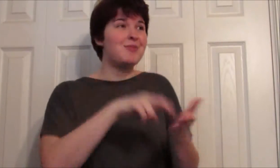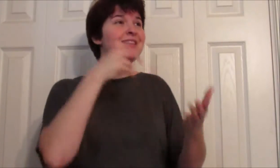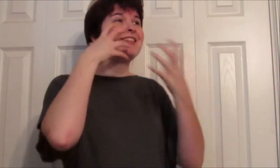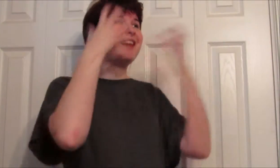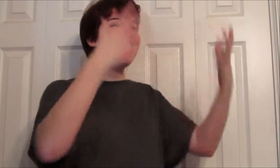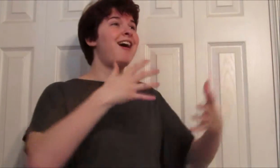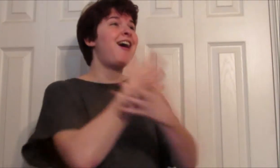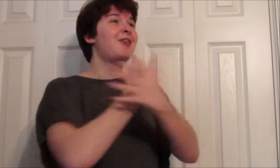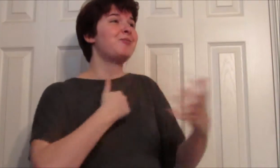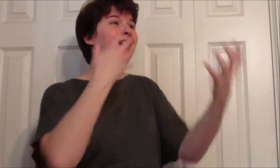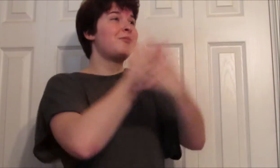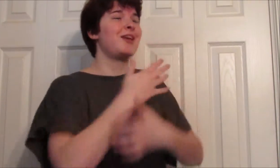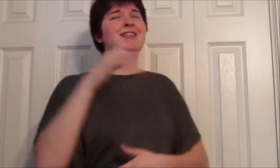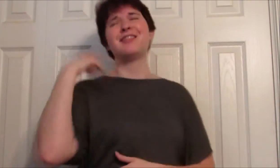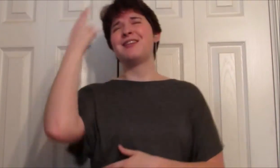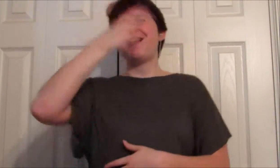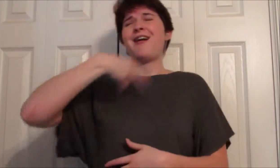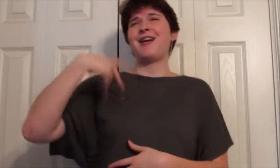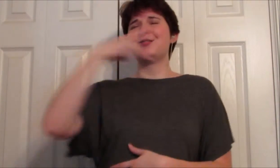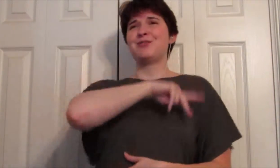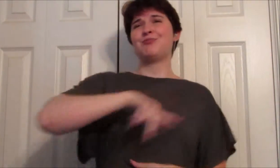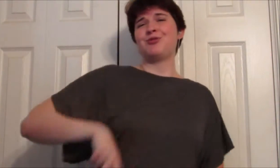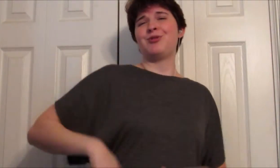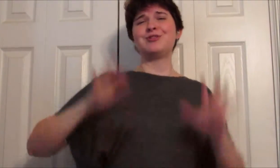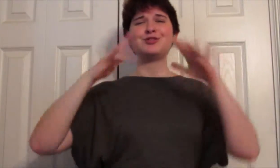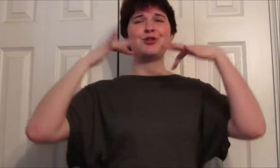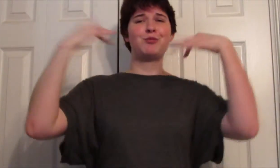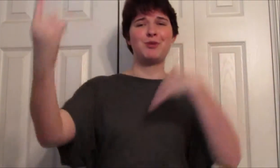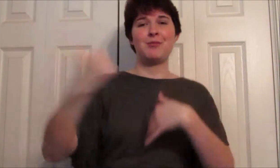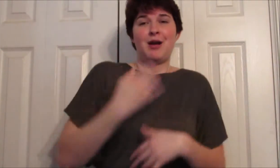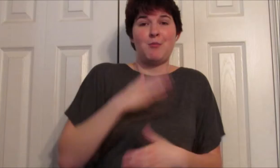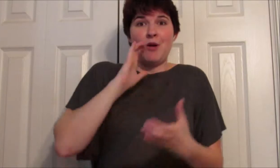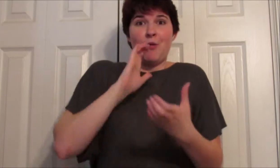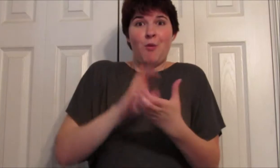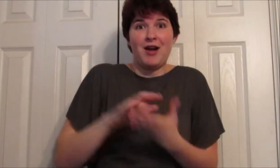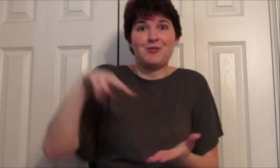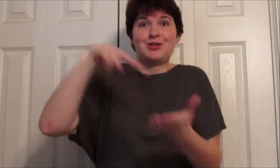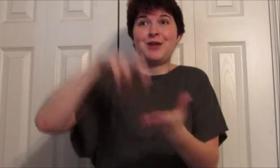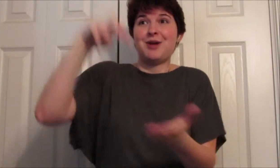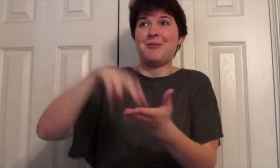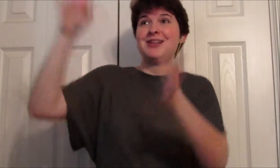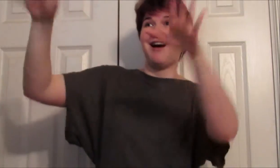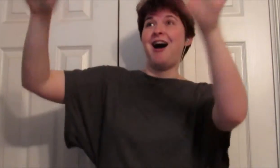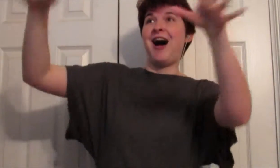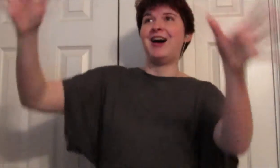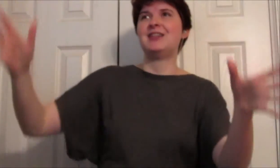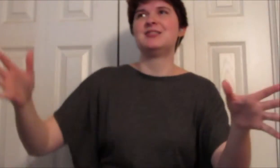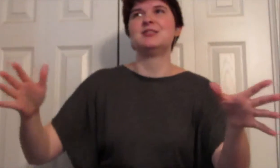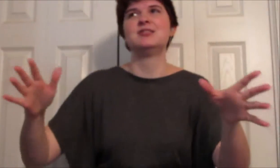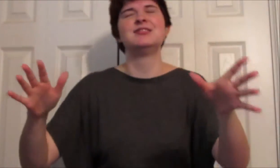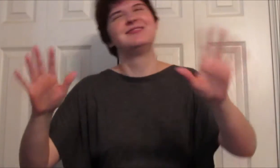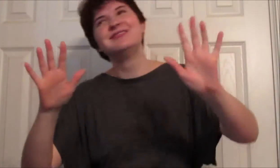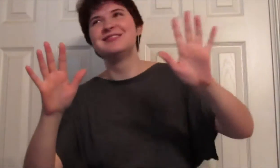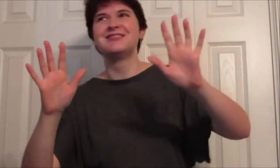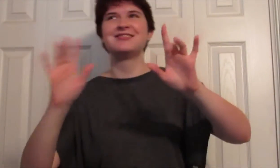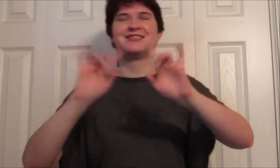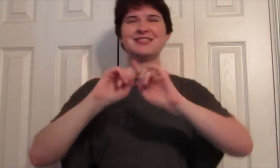me. And then the handsome Prince Charming would come out and my wife would begin jumping up and down. But that's a story for another